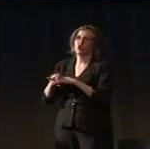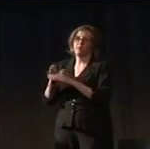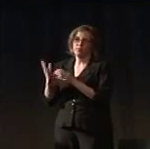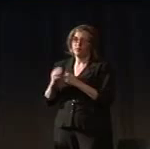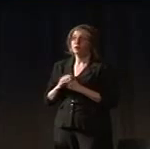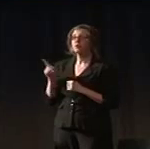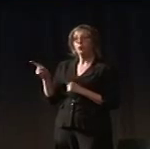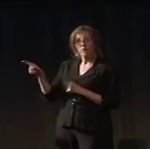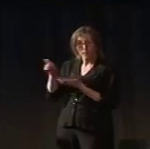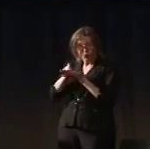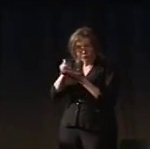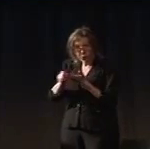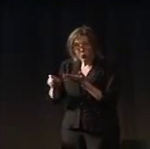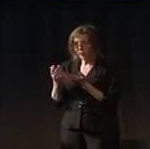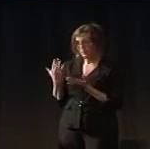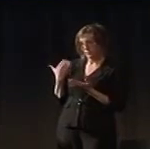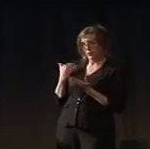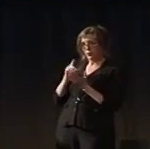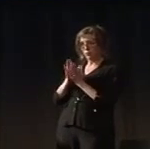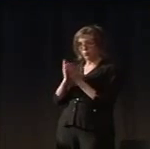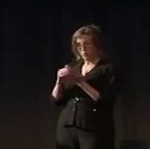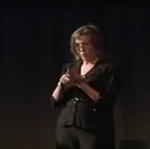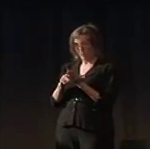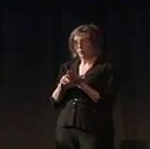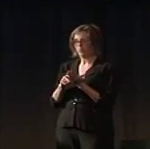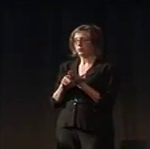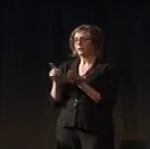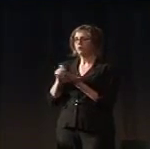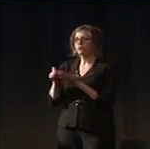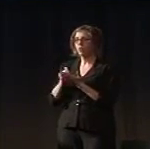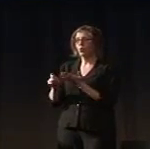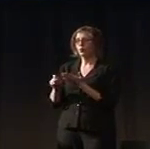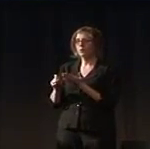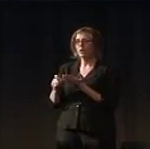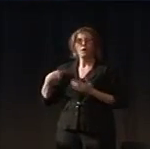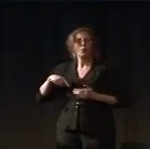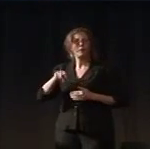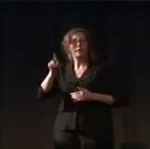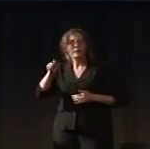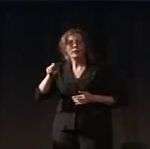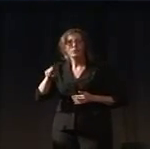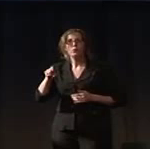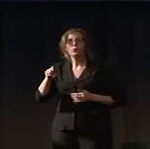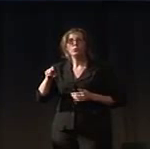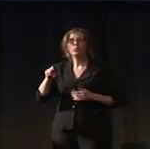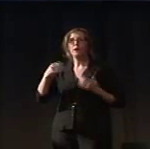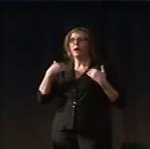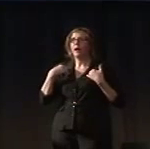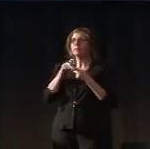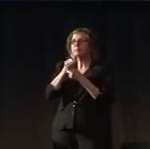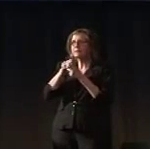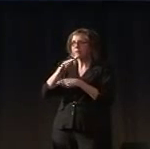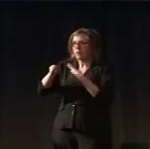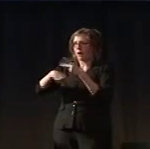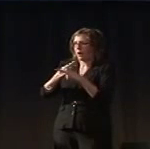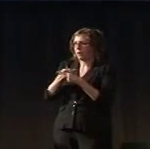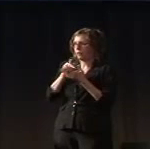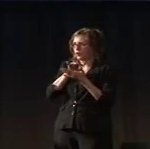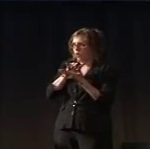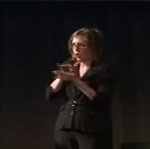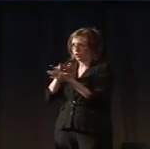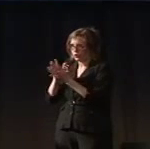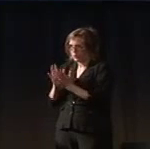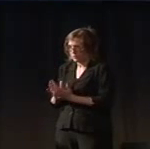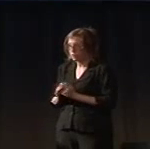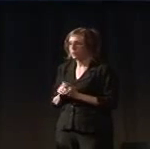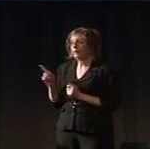has written in this most recent book, Inquiry into Modes of Existence, of the need for certain types of scholars, and he thinks